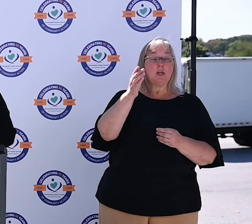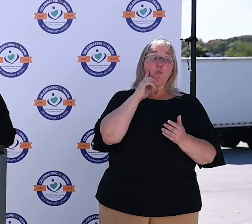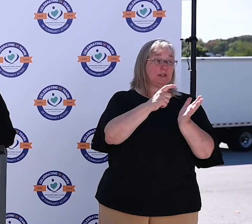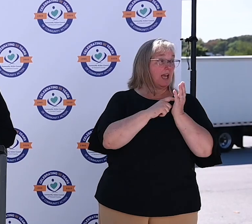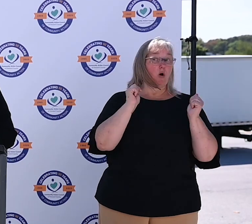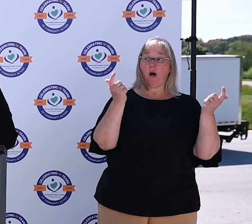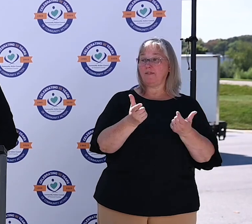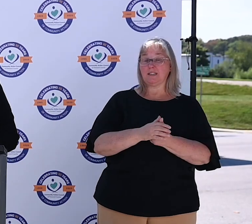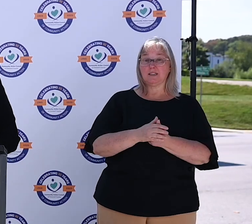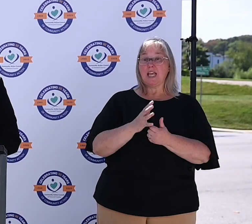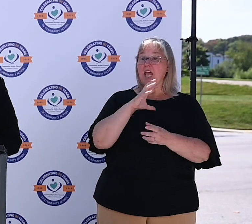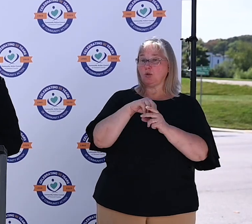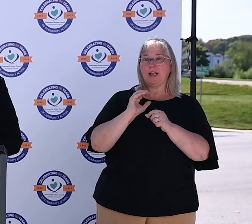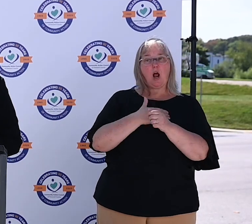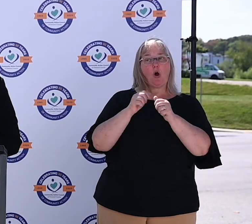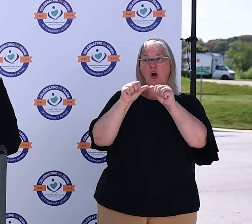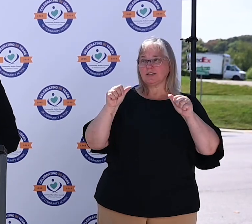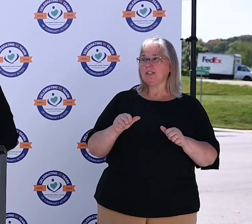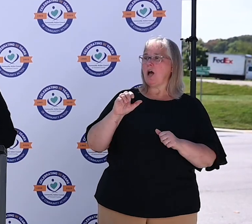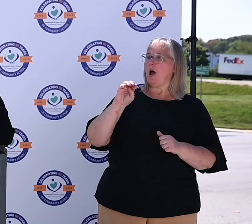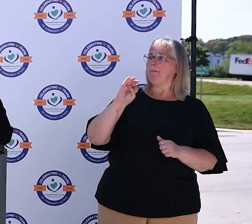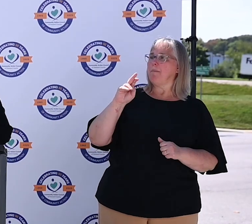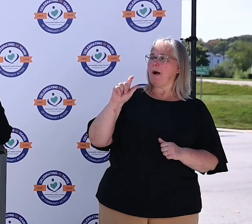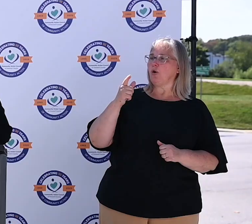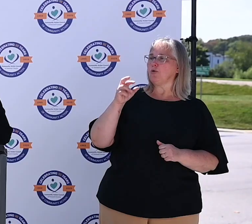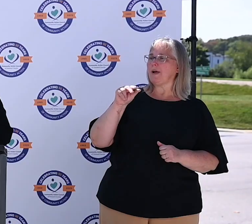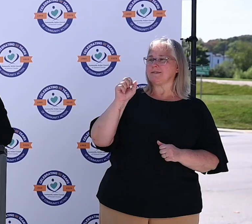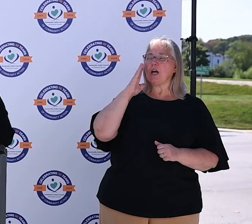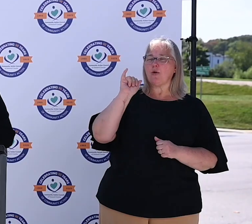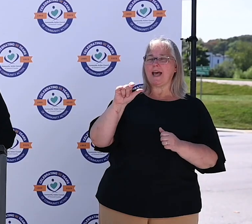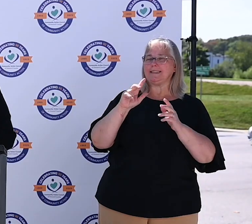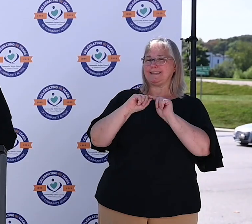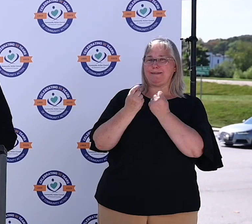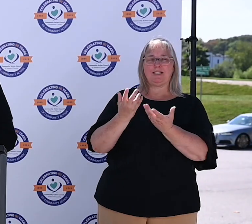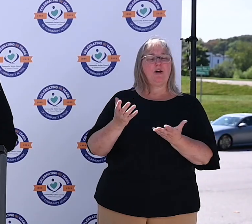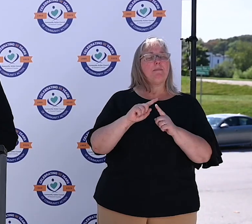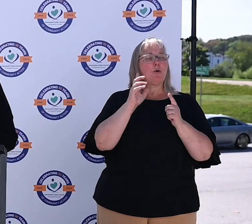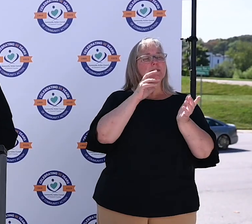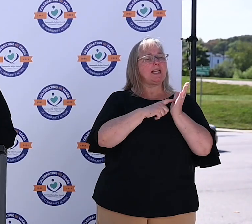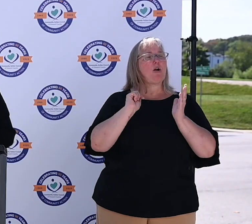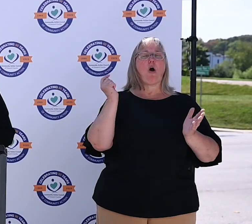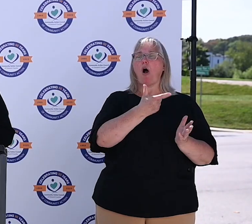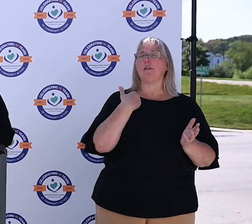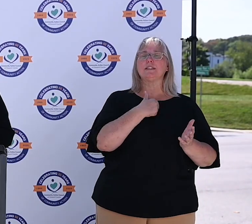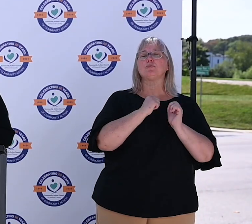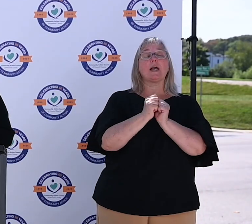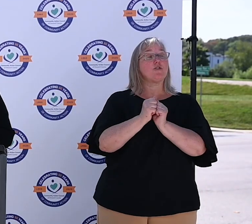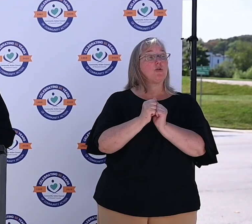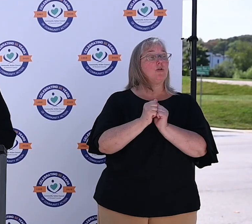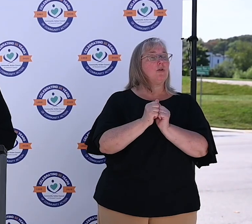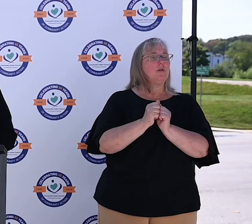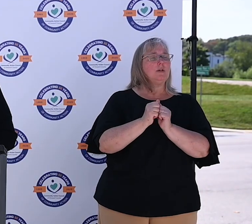us, including our architects, Michael Graves, who I know that team is out here, but it's going to take all of us together, laying